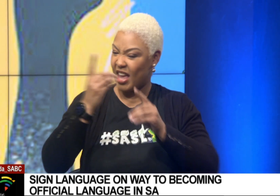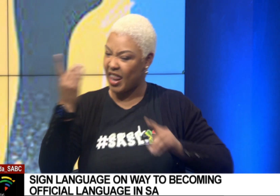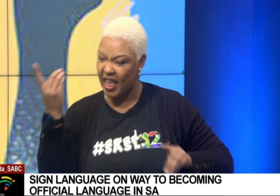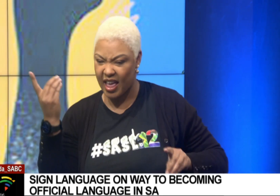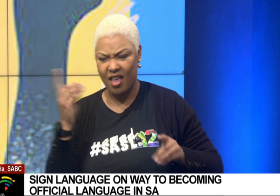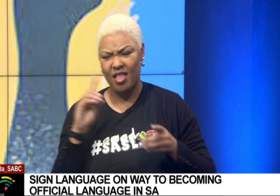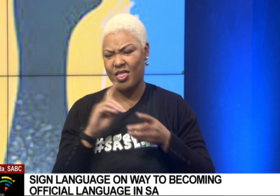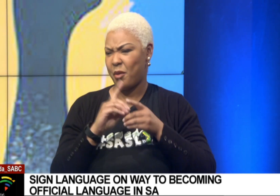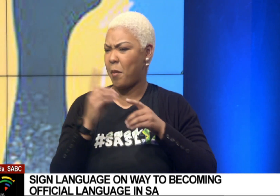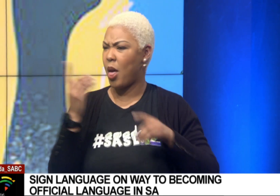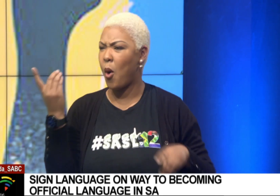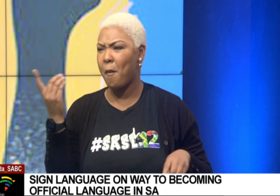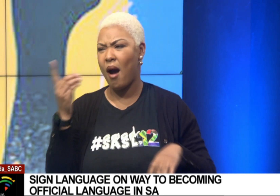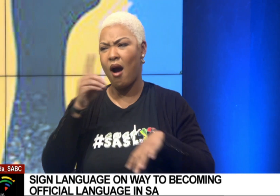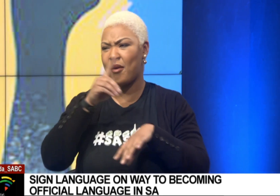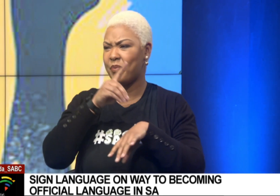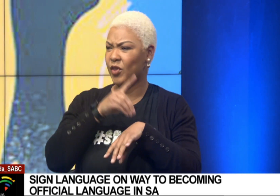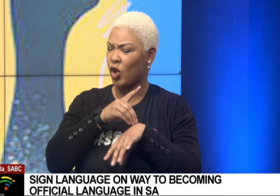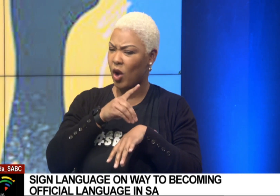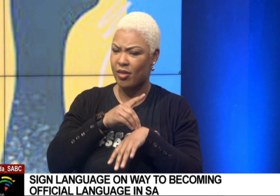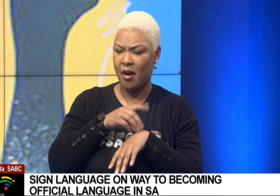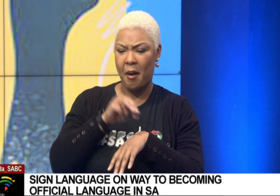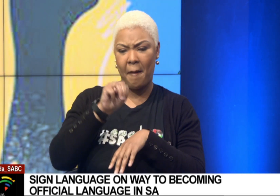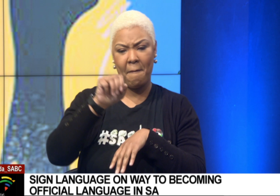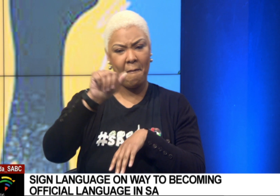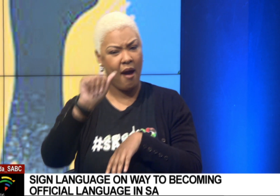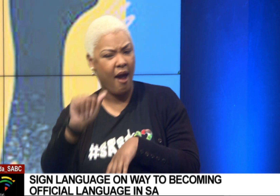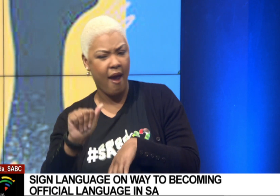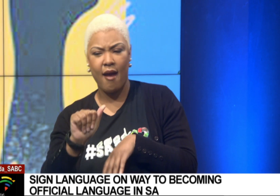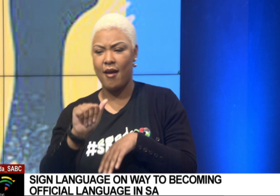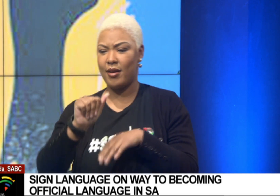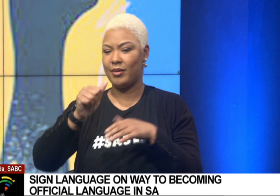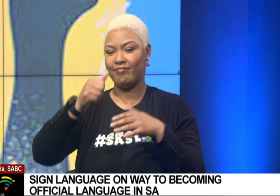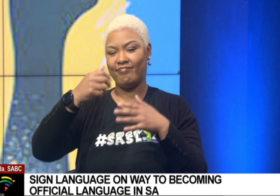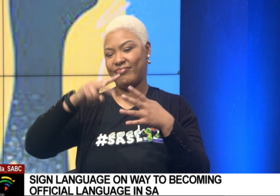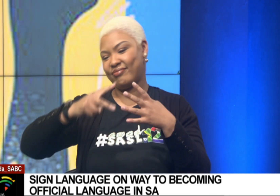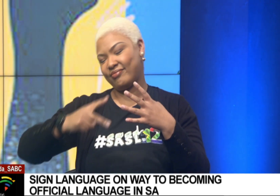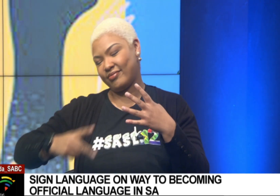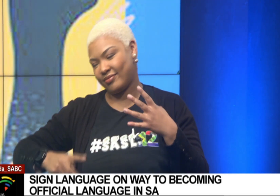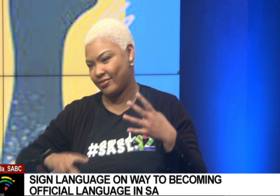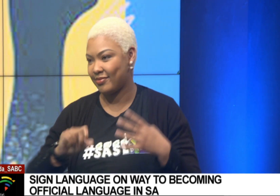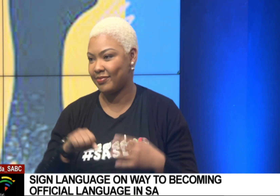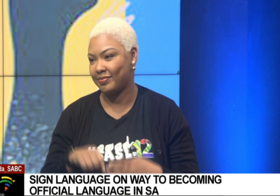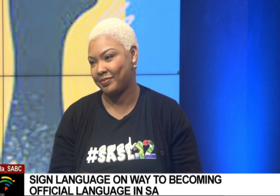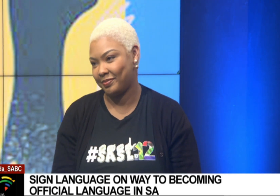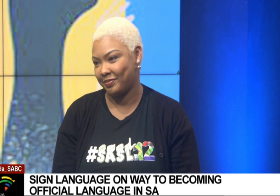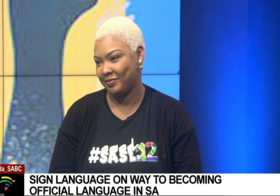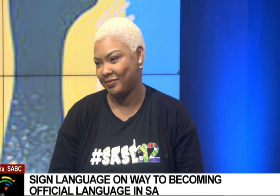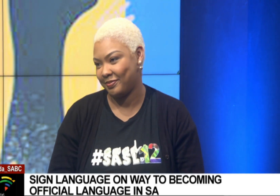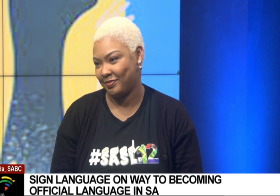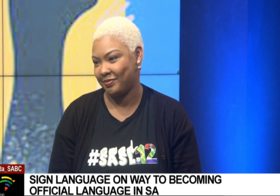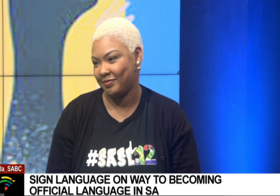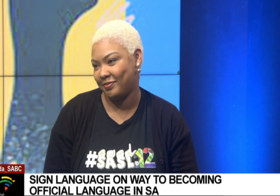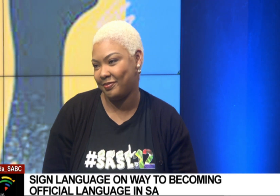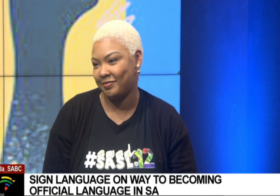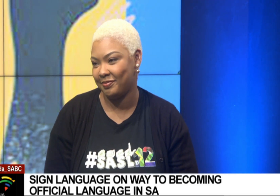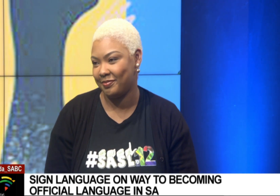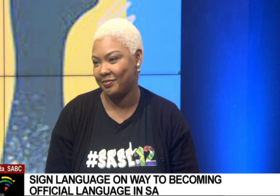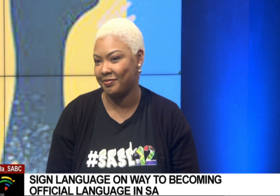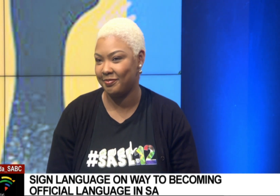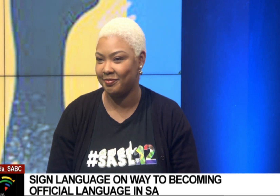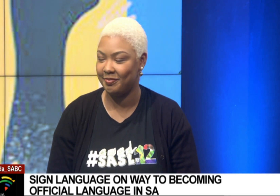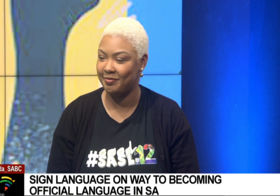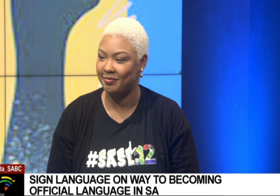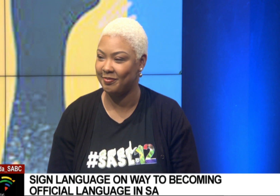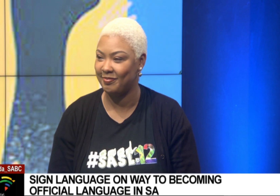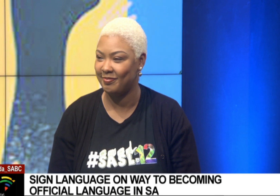they do have a degree and diplomas, doctorate and masters, so they've got various courses when it comes to that. Well, it's been